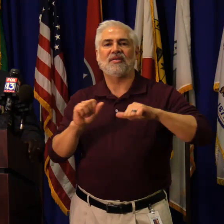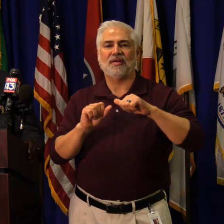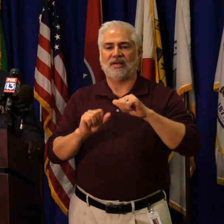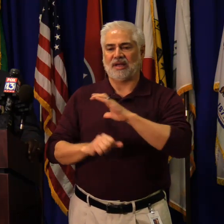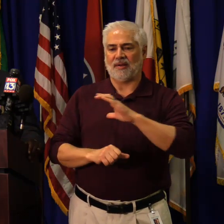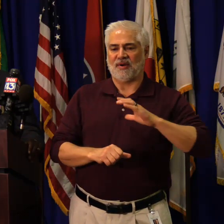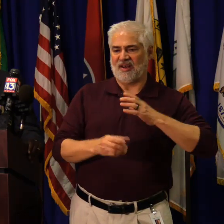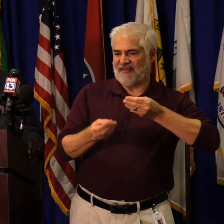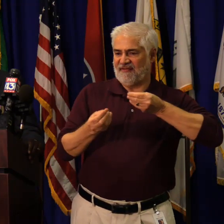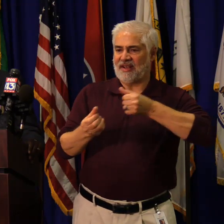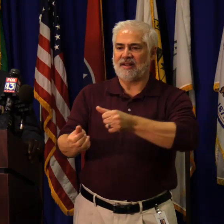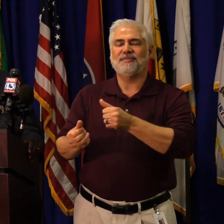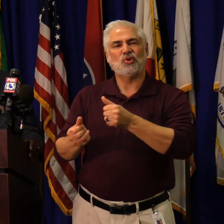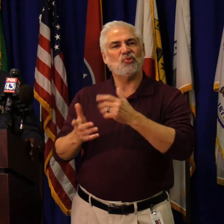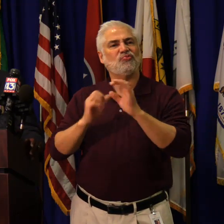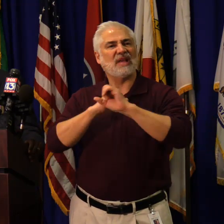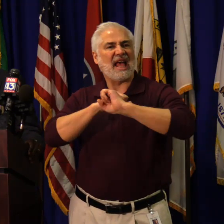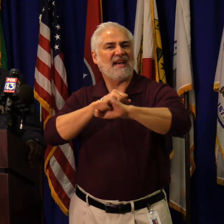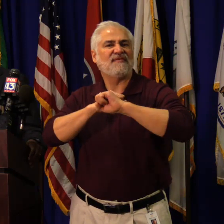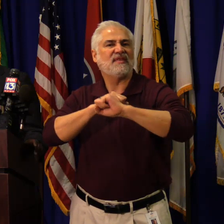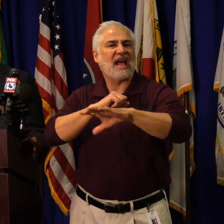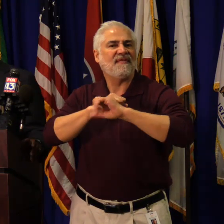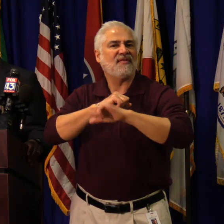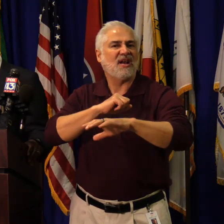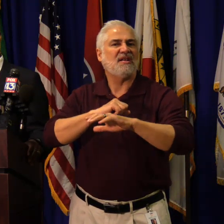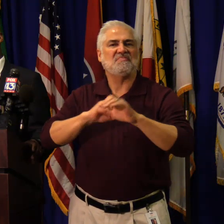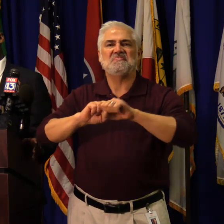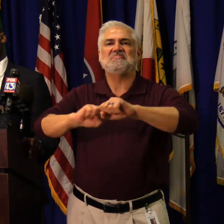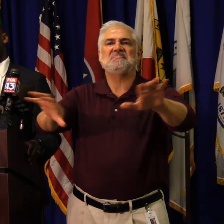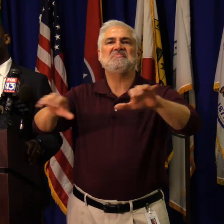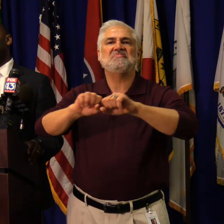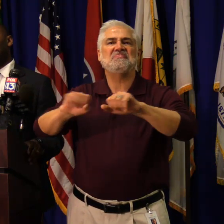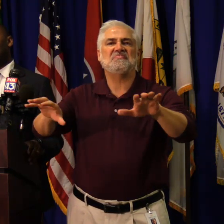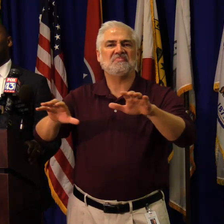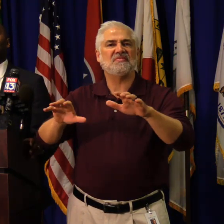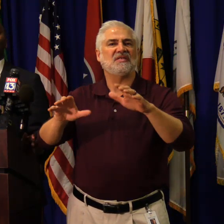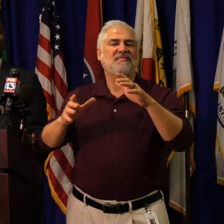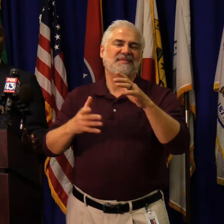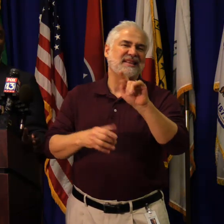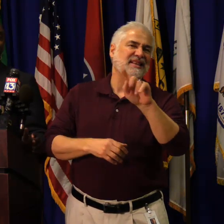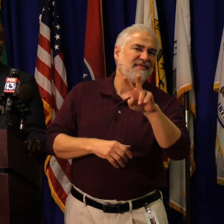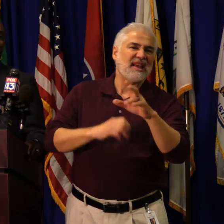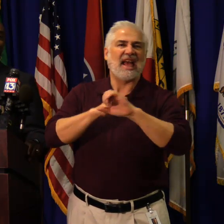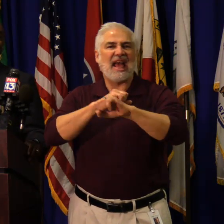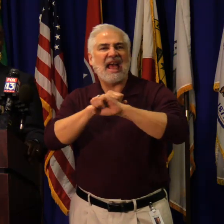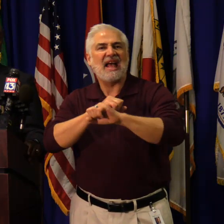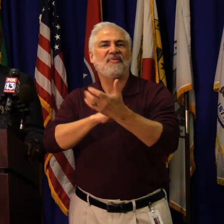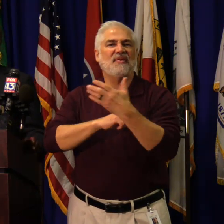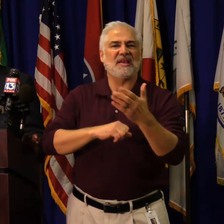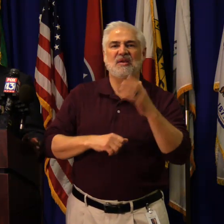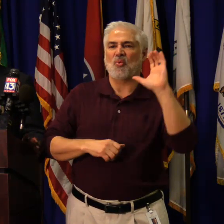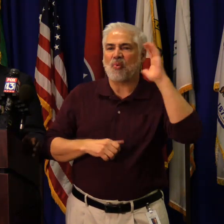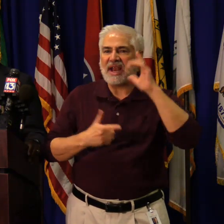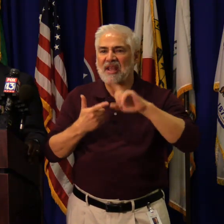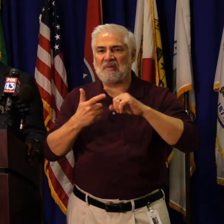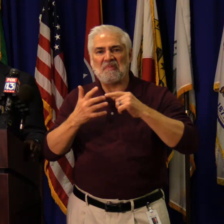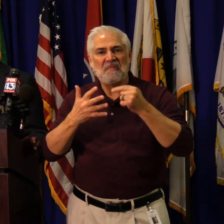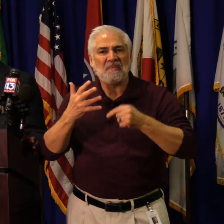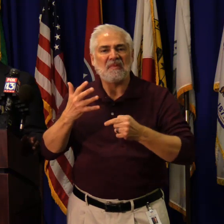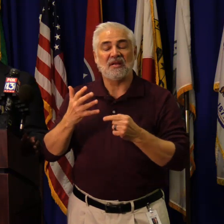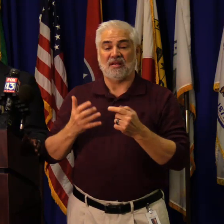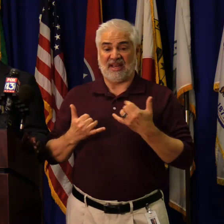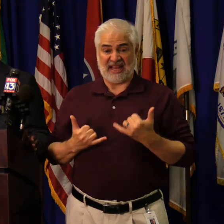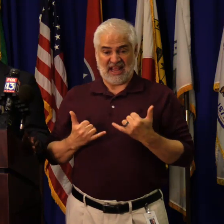investment in a public awareness campaign. At the same time, we'll be discussing the economic consequences of the current